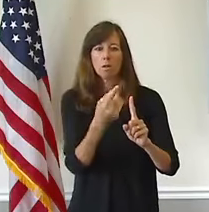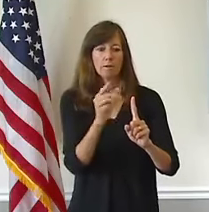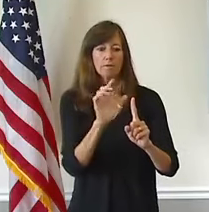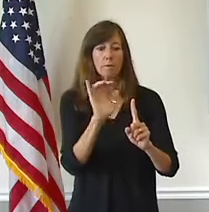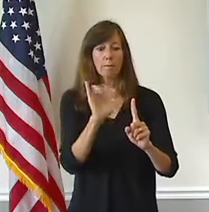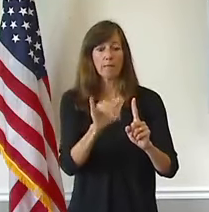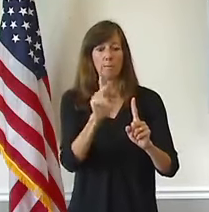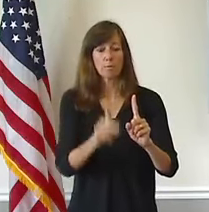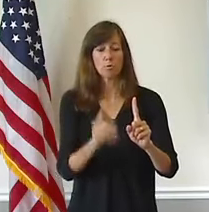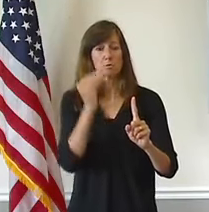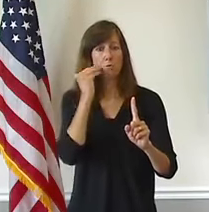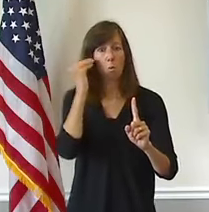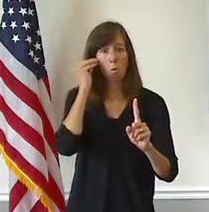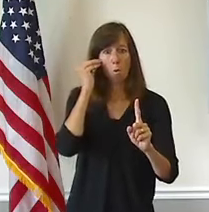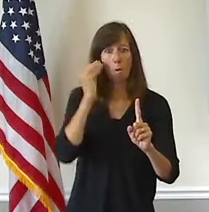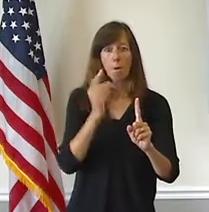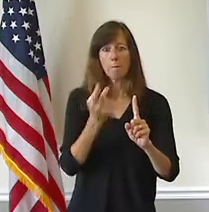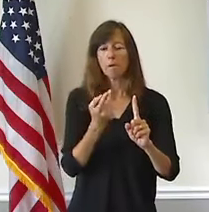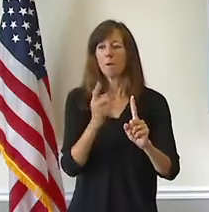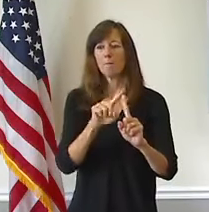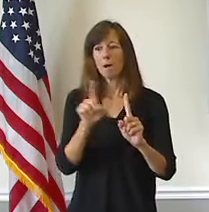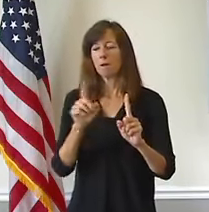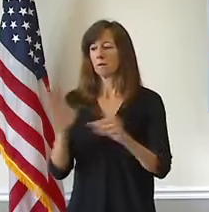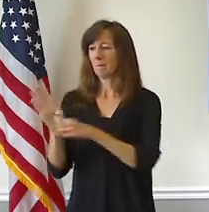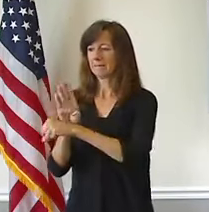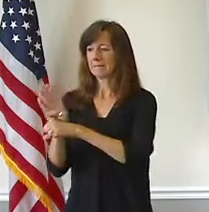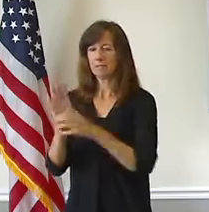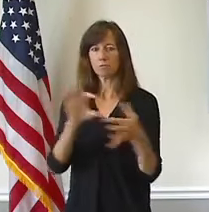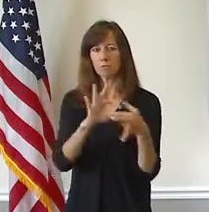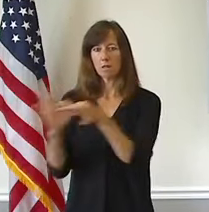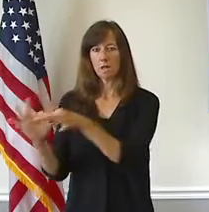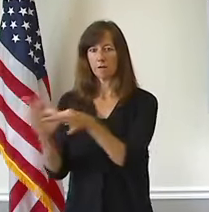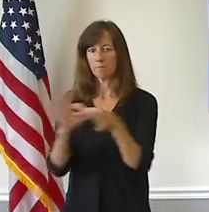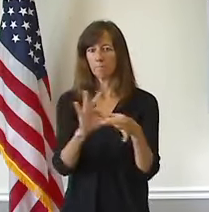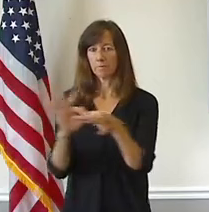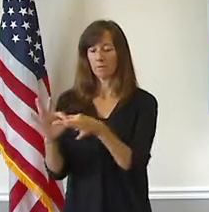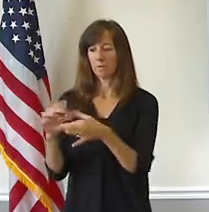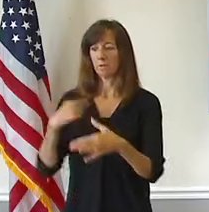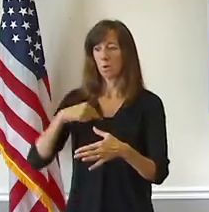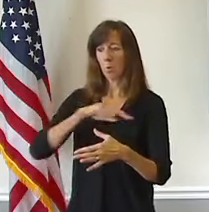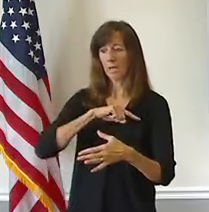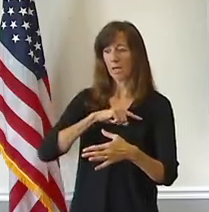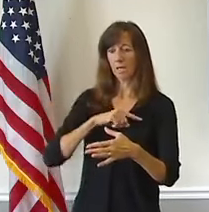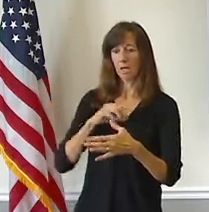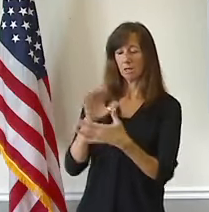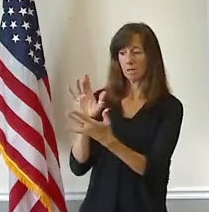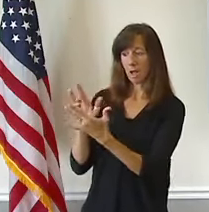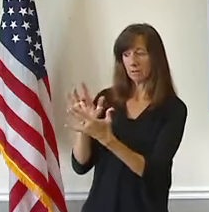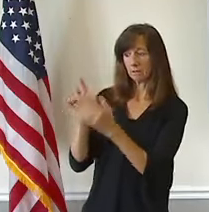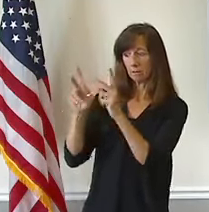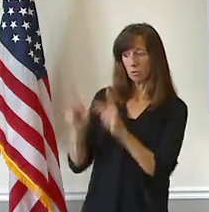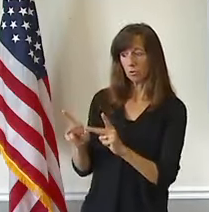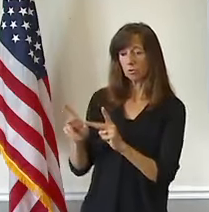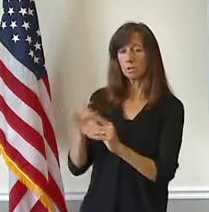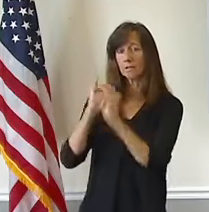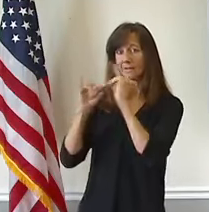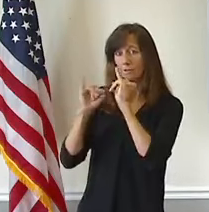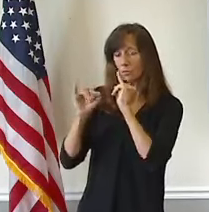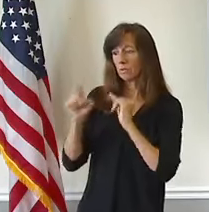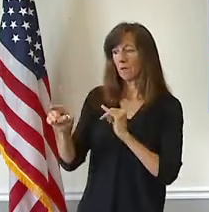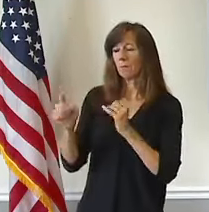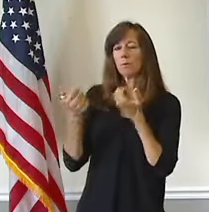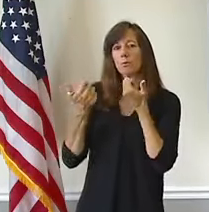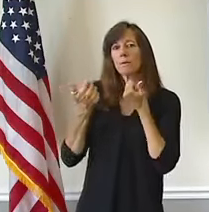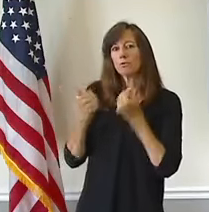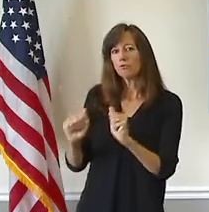or a facility. And what we do is we get notified and we interview that index person, and we try to contain